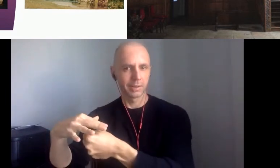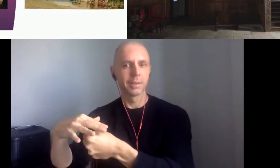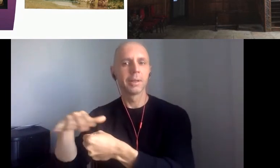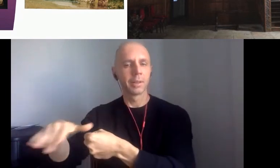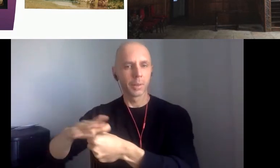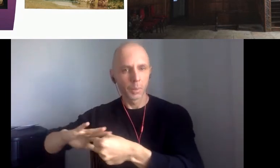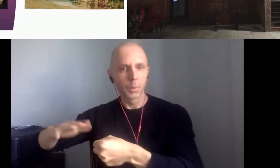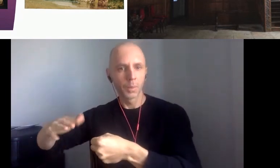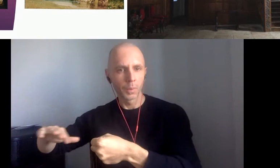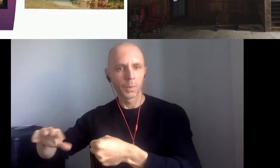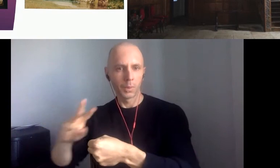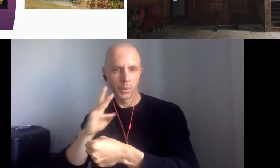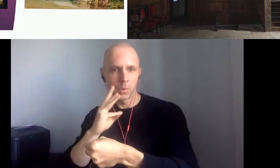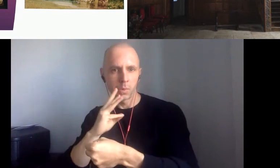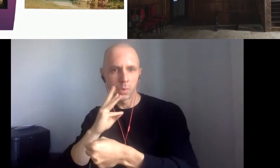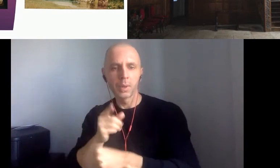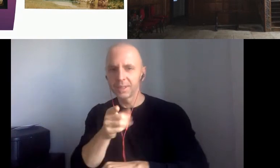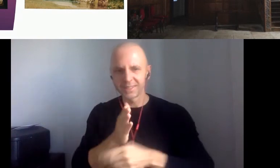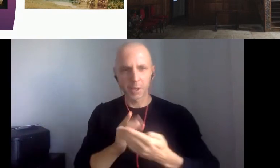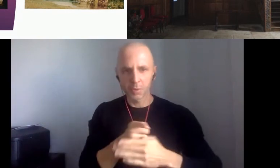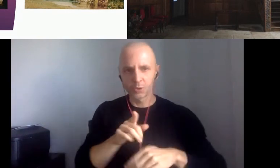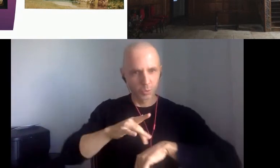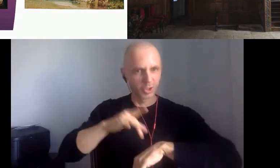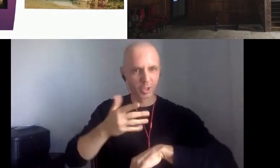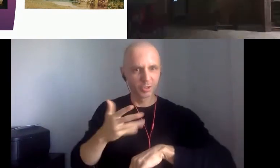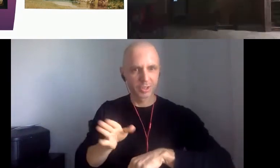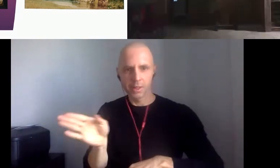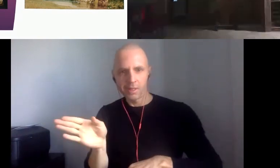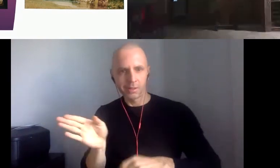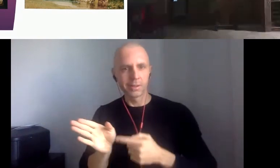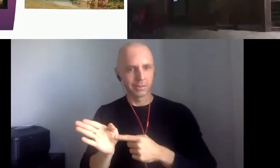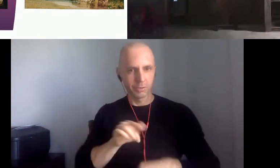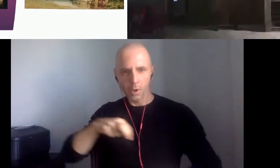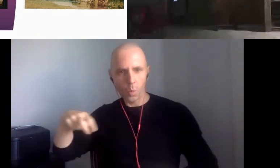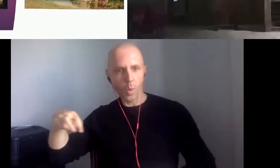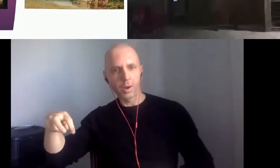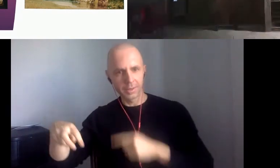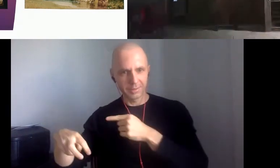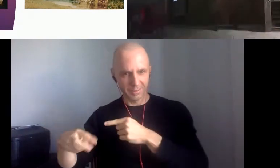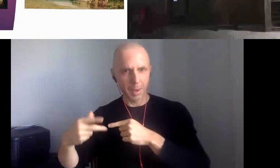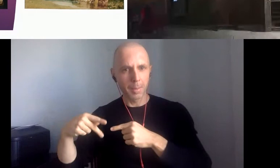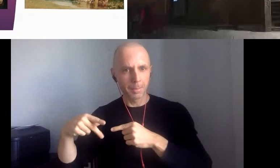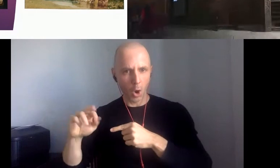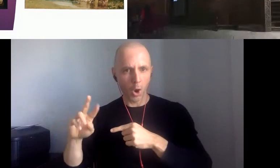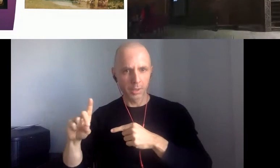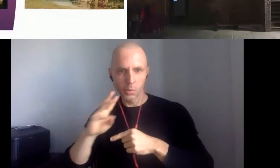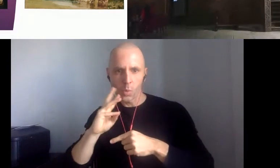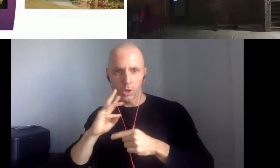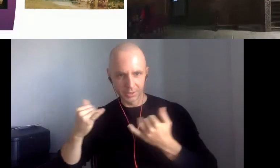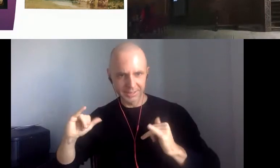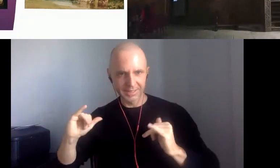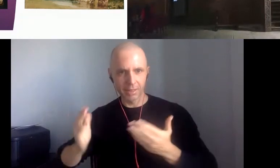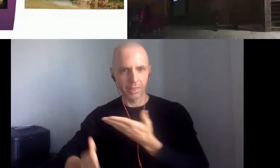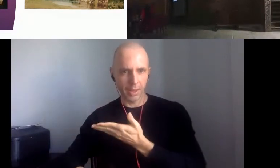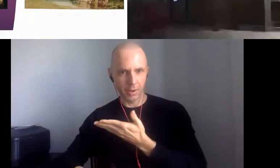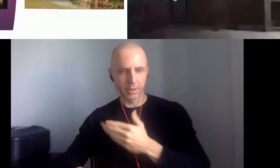would walk down that from Bader Hall on your right-hand side every day. It's still there, that little pond fed by a stream, with a very heightened version of the hill to the immediate